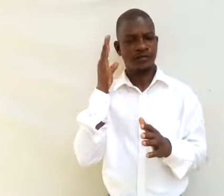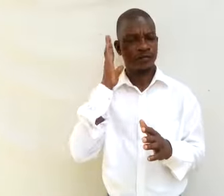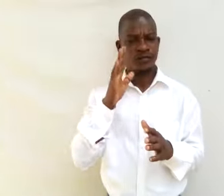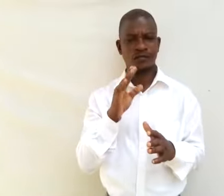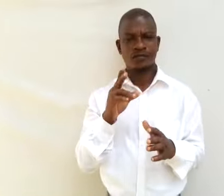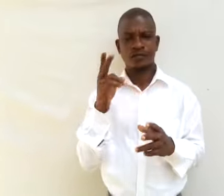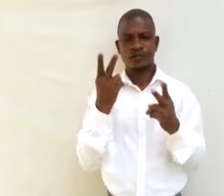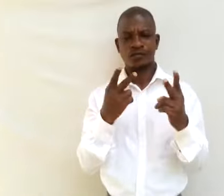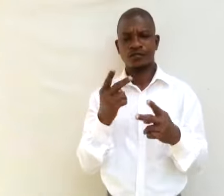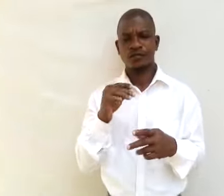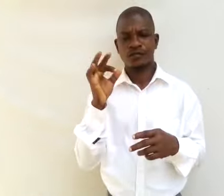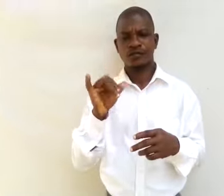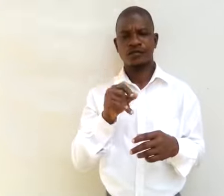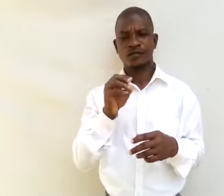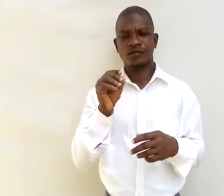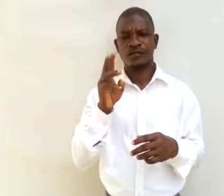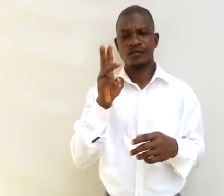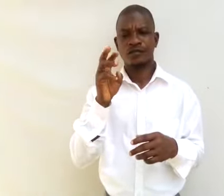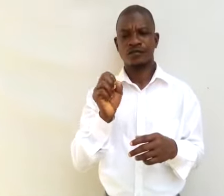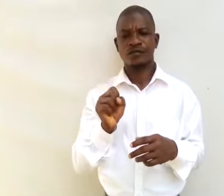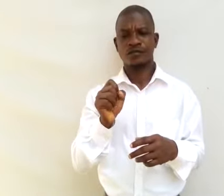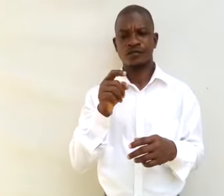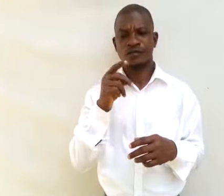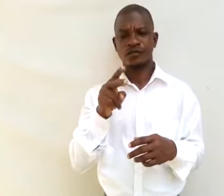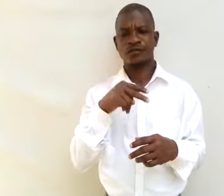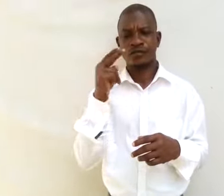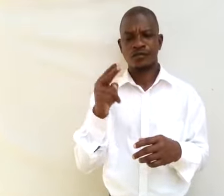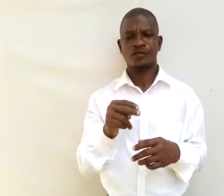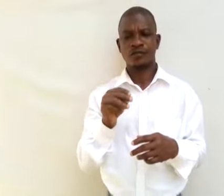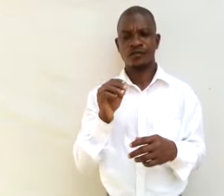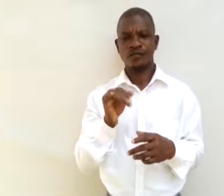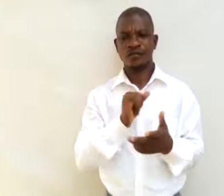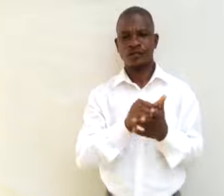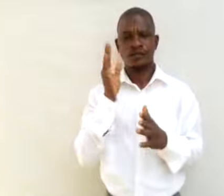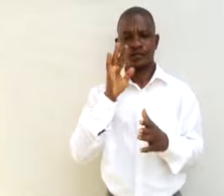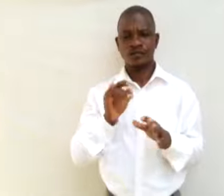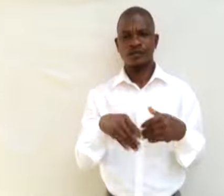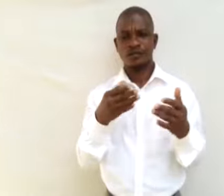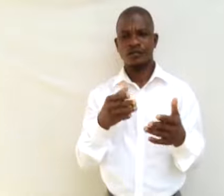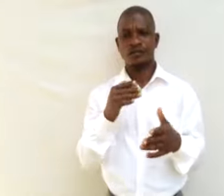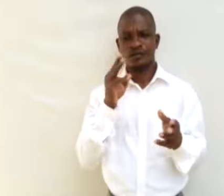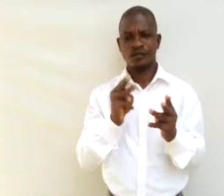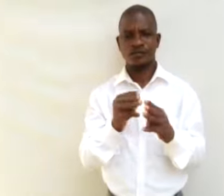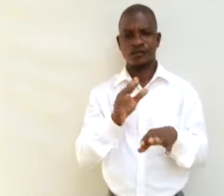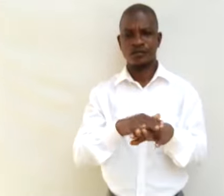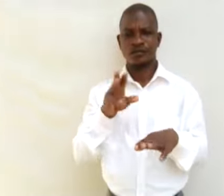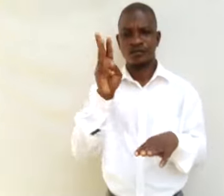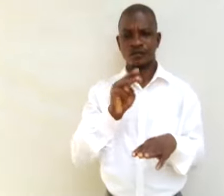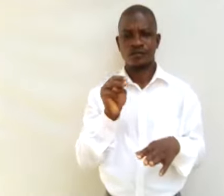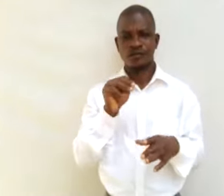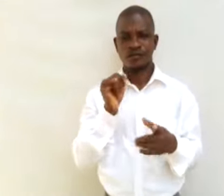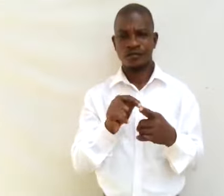Jaws next week. We shall attend the meeting on Monday. Two, to express